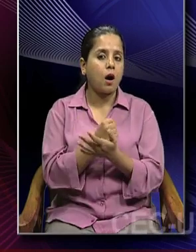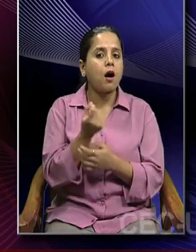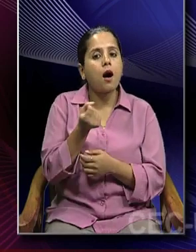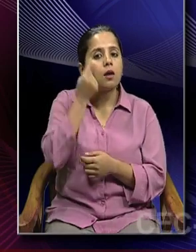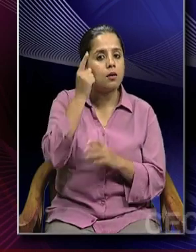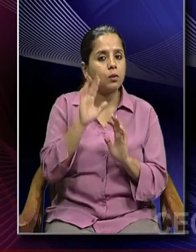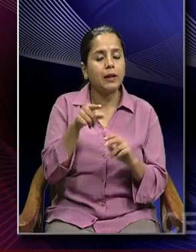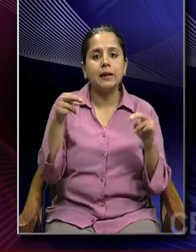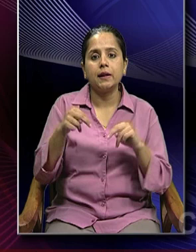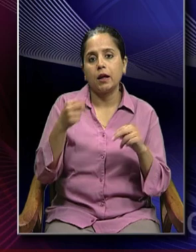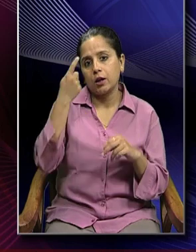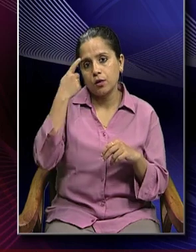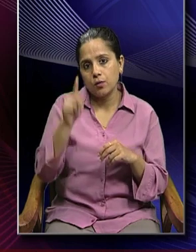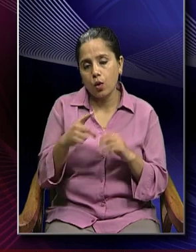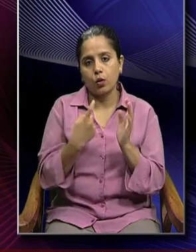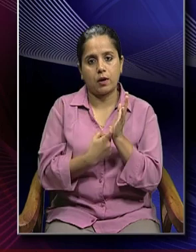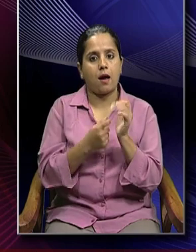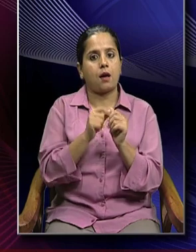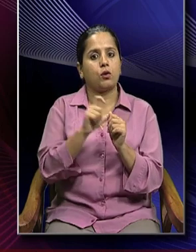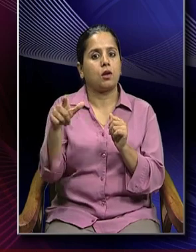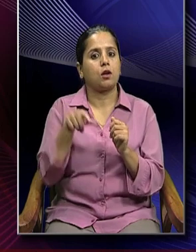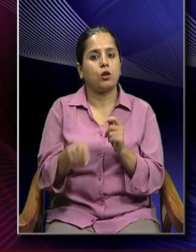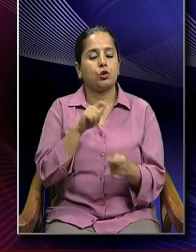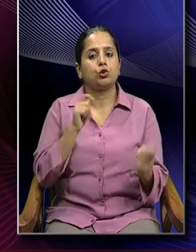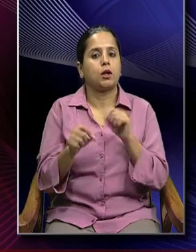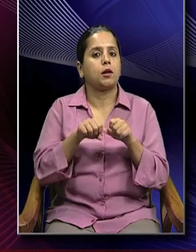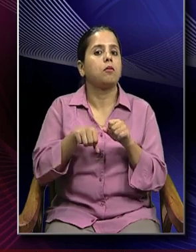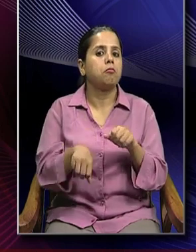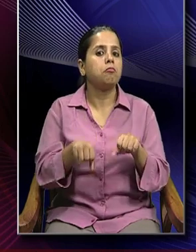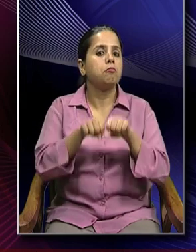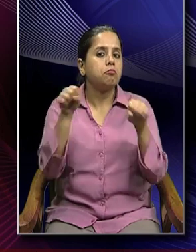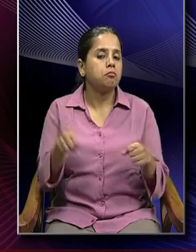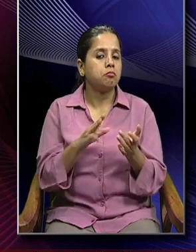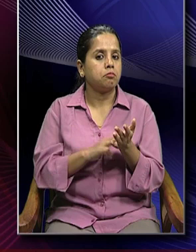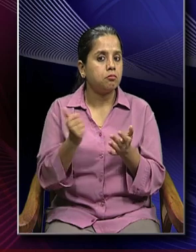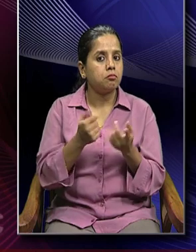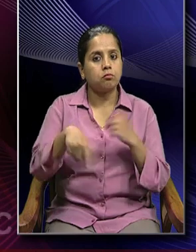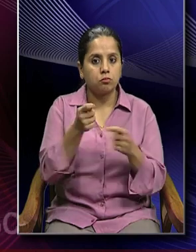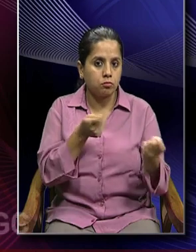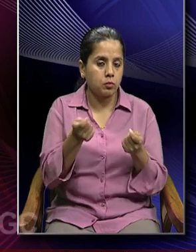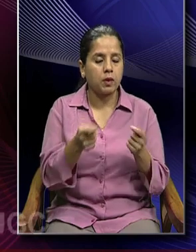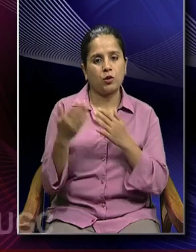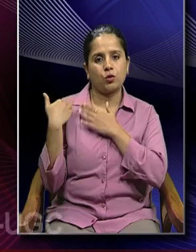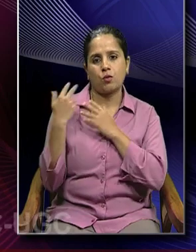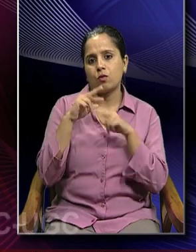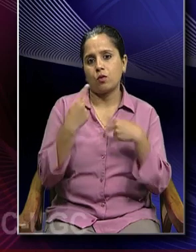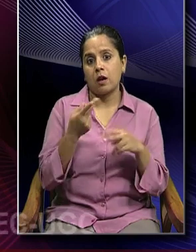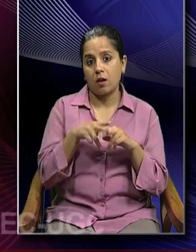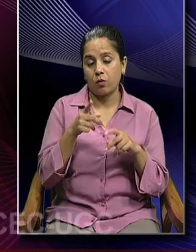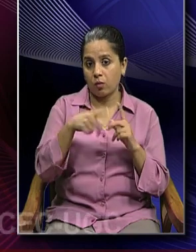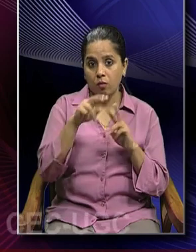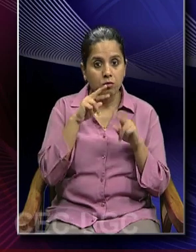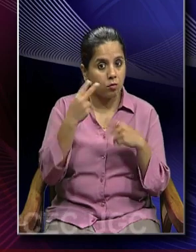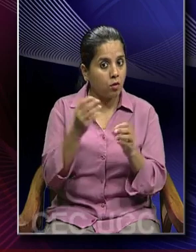understand the need for radical change management to make organizations responsive to these changes. If you are not responsive to